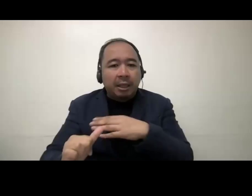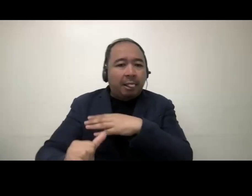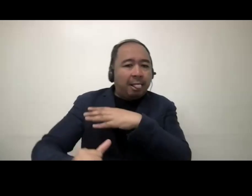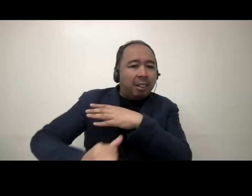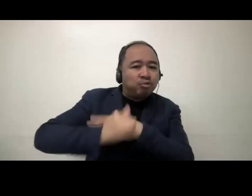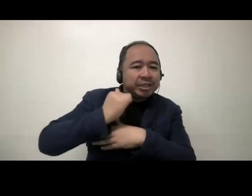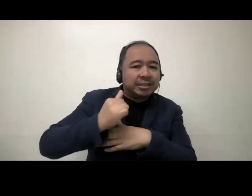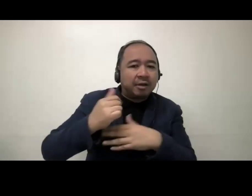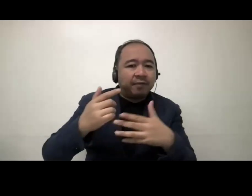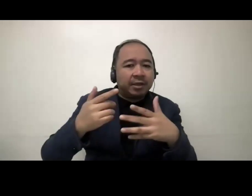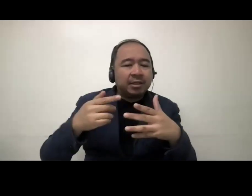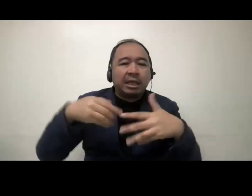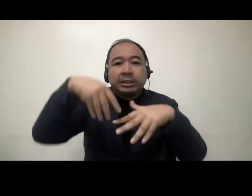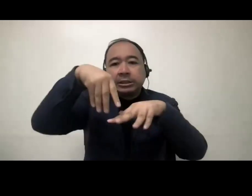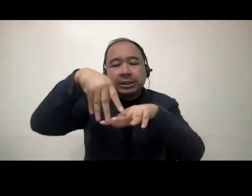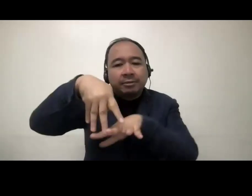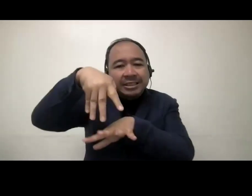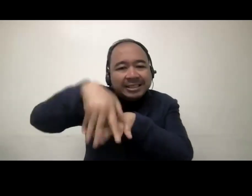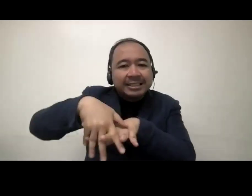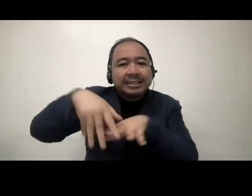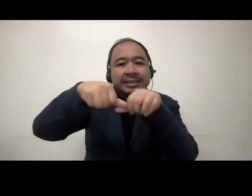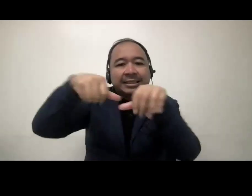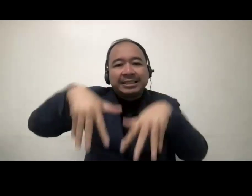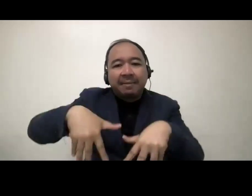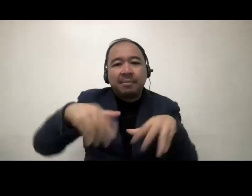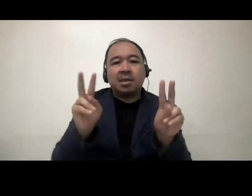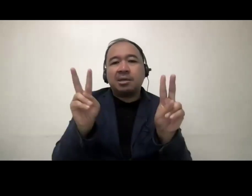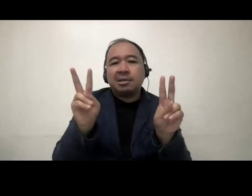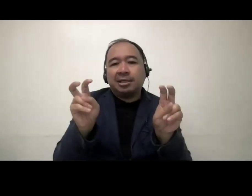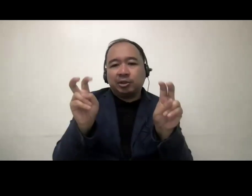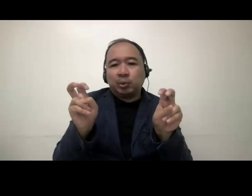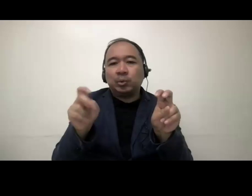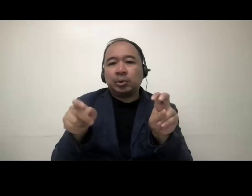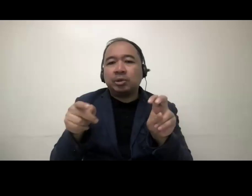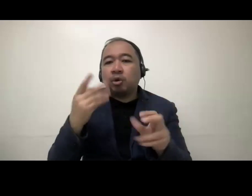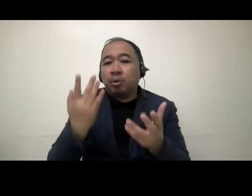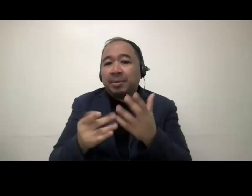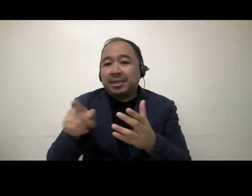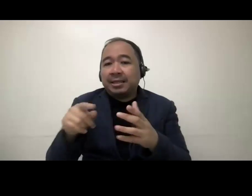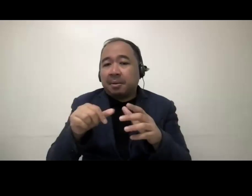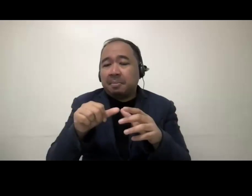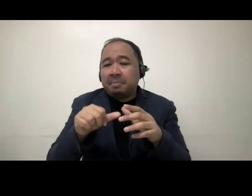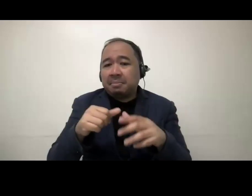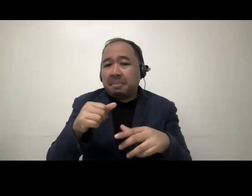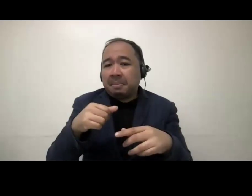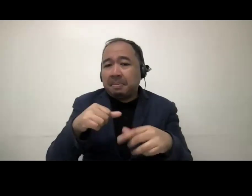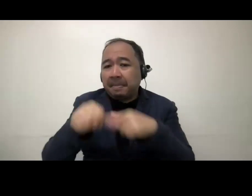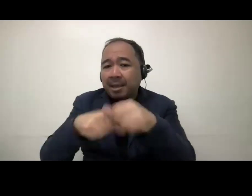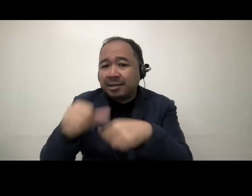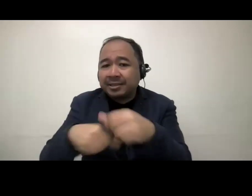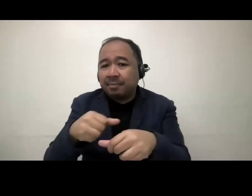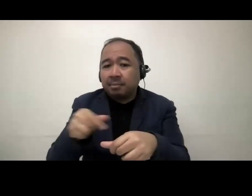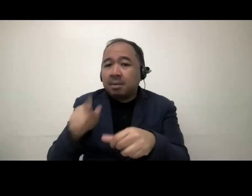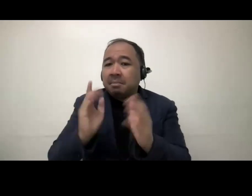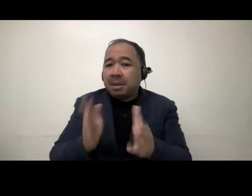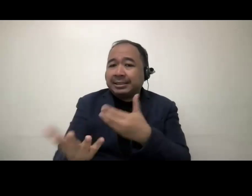to provide this feedback loop to the institution to make the institution be better. So I don't think that